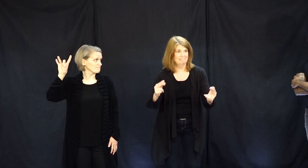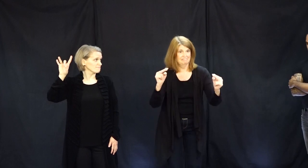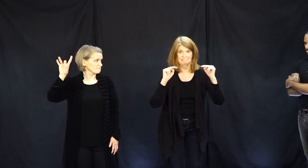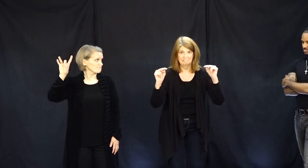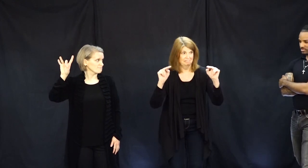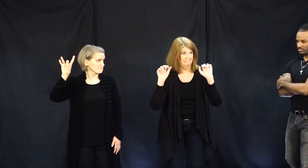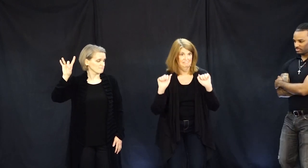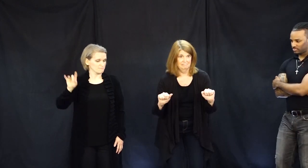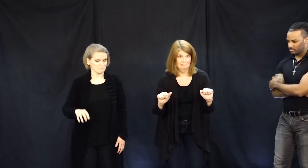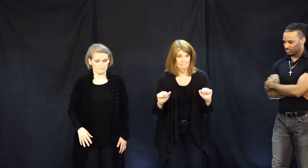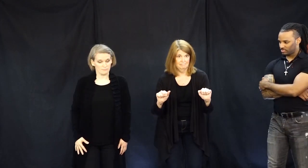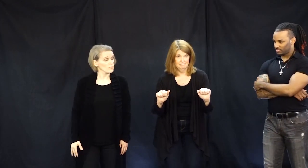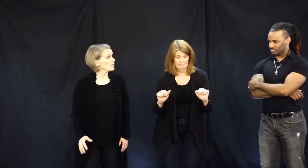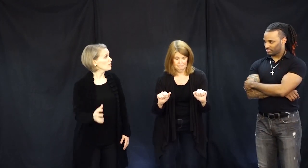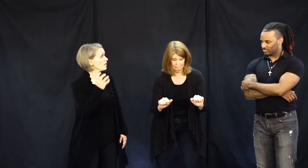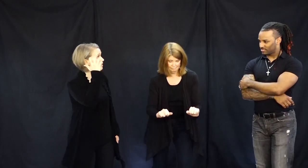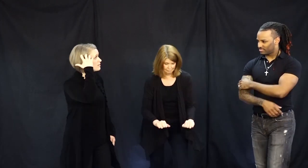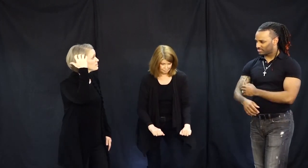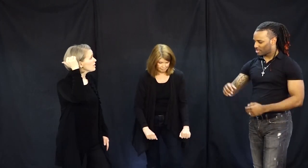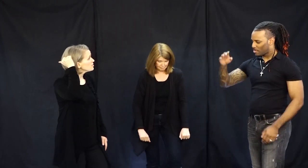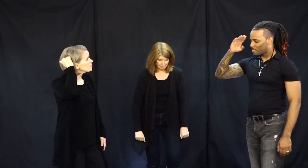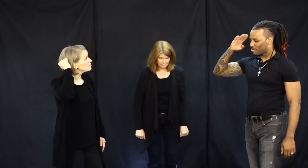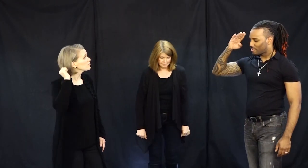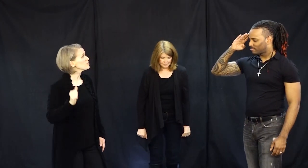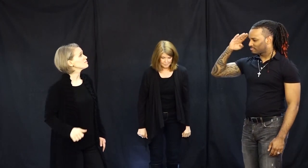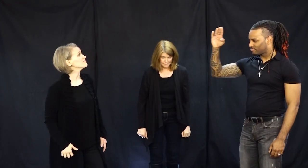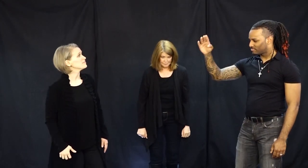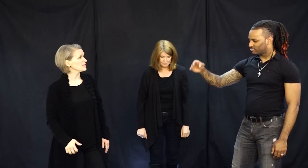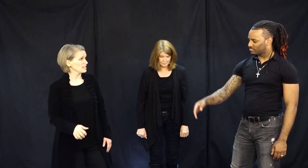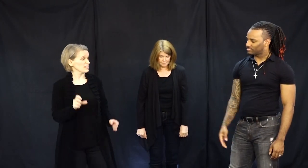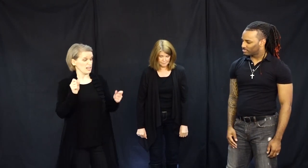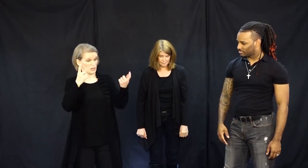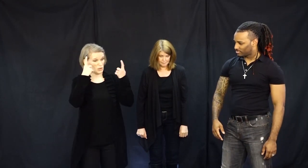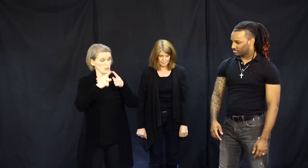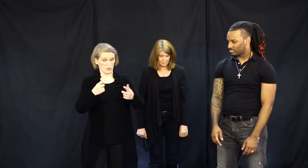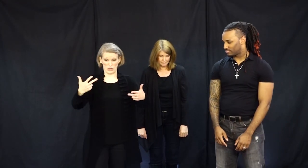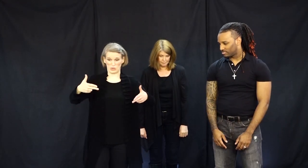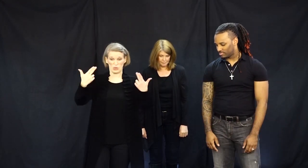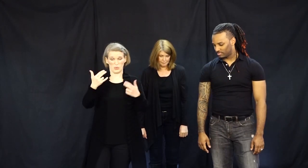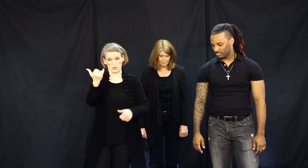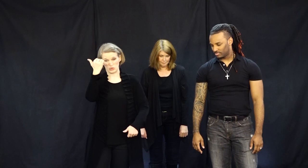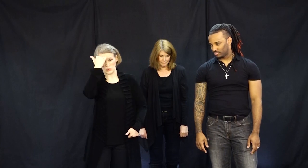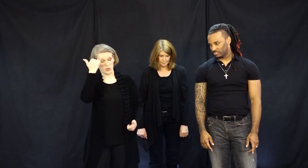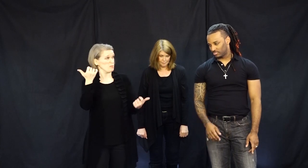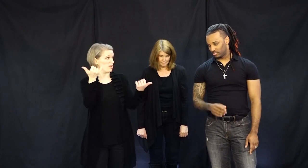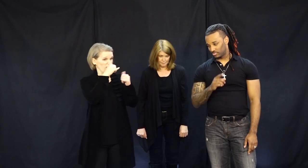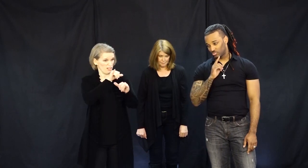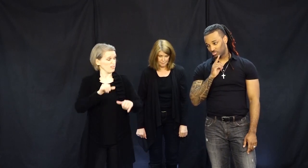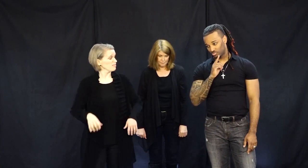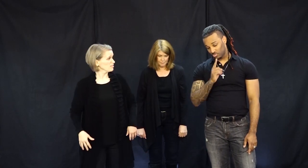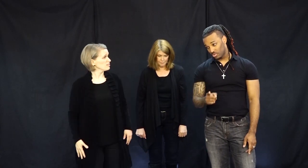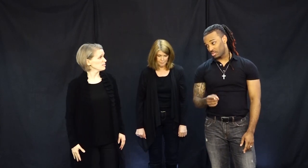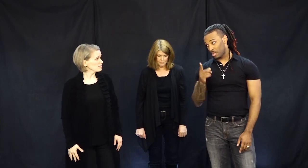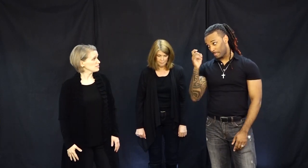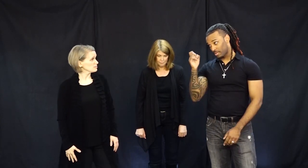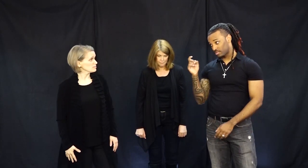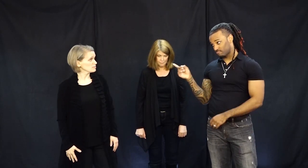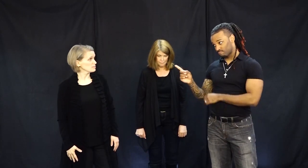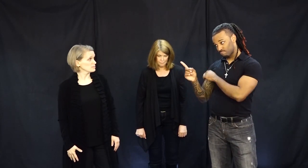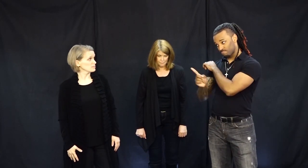straight. Alexander. Aaron Burr, sir. Can we agree that duels are dumb and immature? Sure, but your man has to answer for